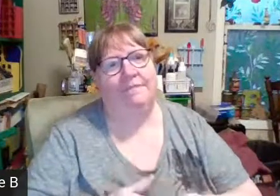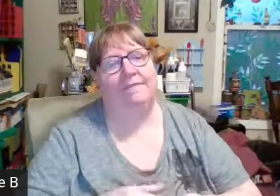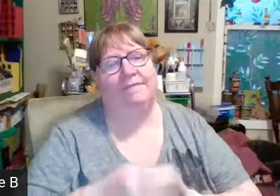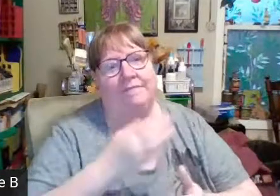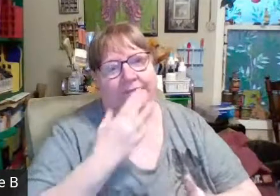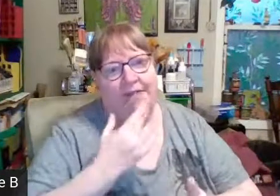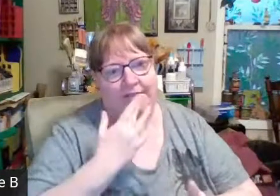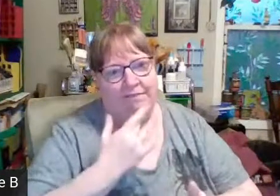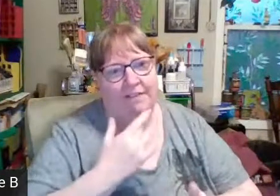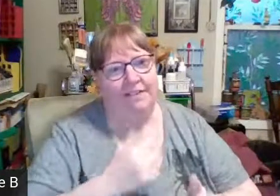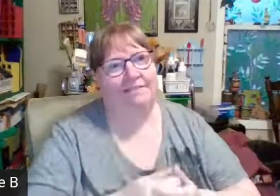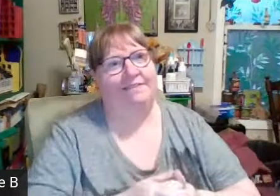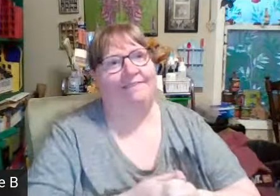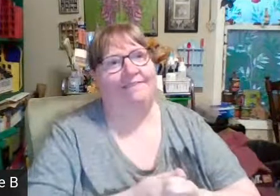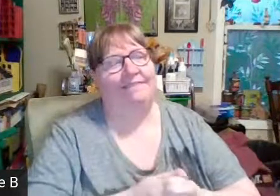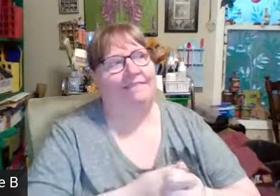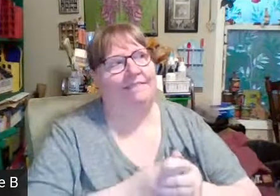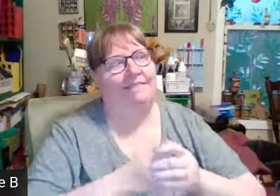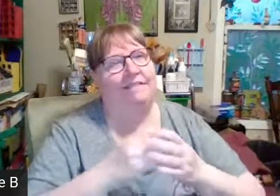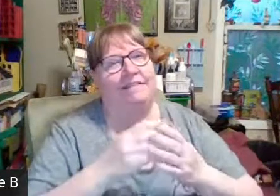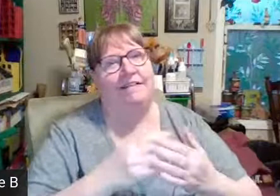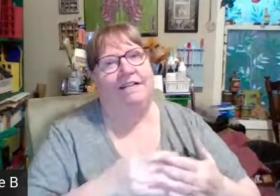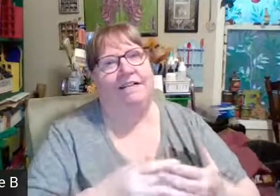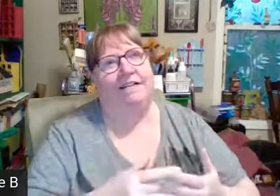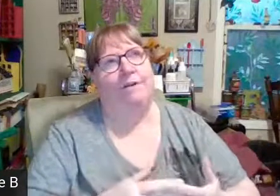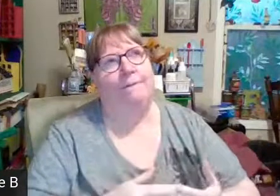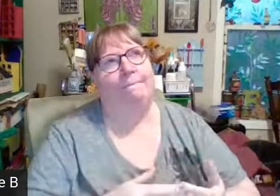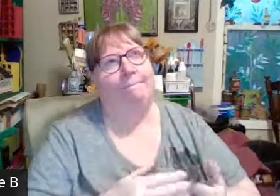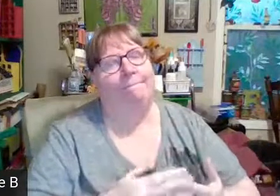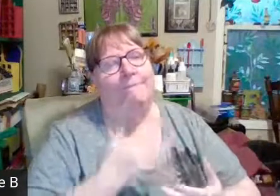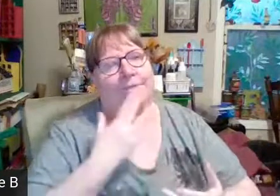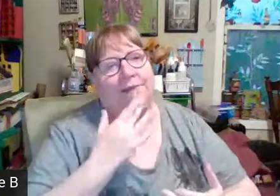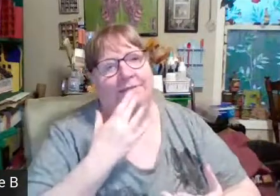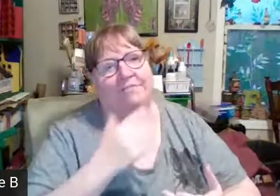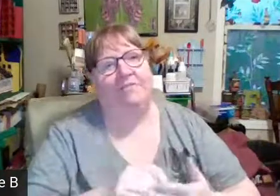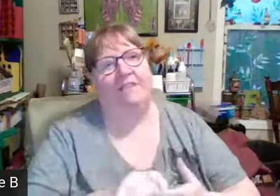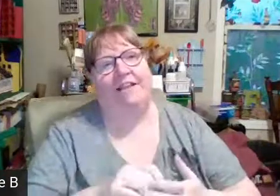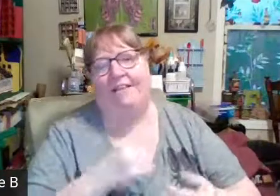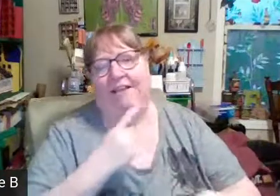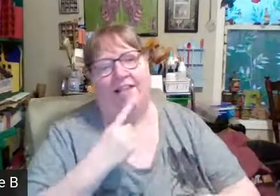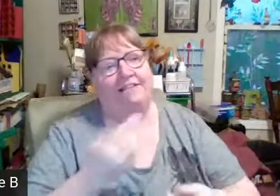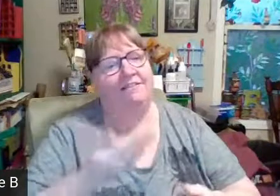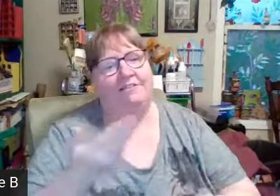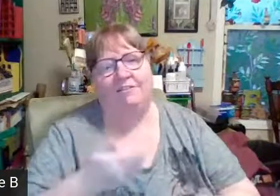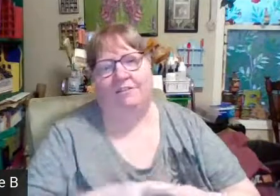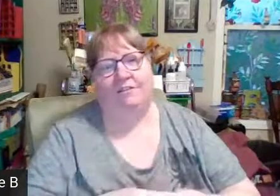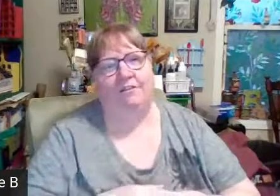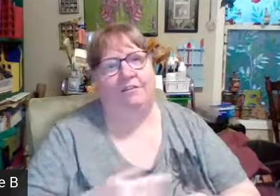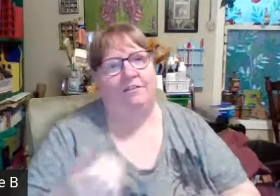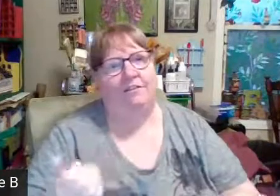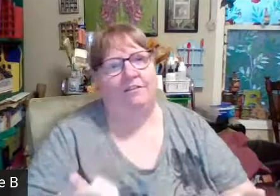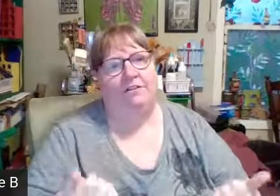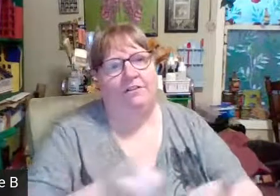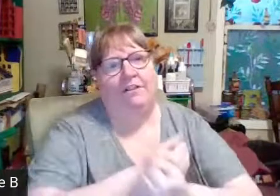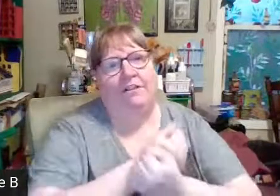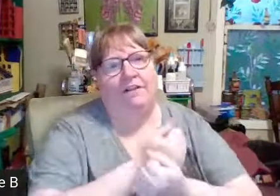favorite styles of creating, favorite themes, things you collect, just you love cats, elephants,